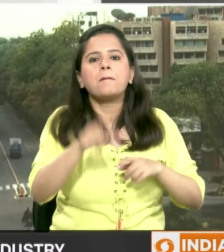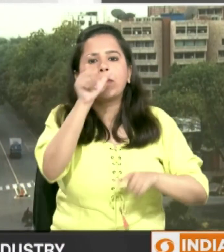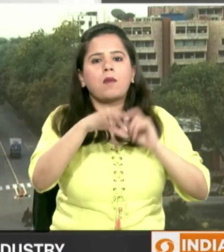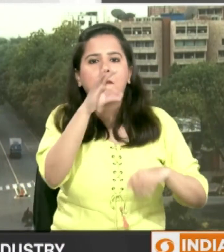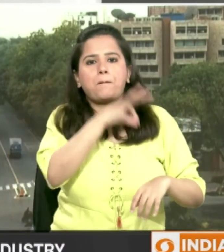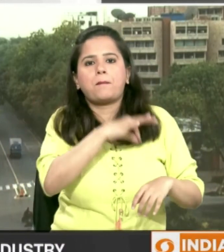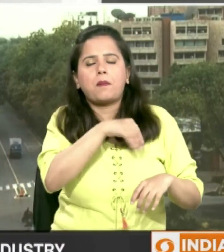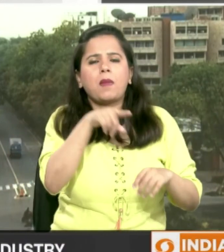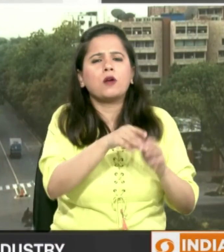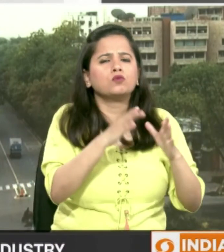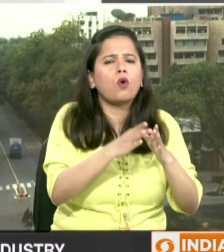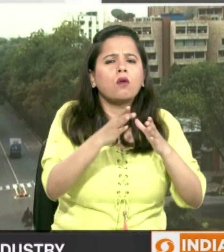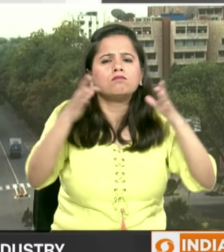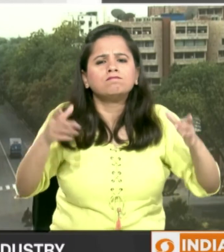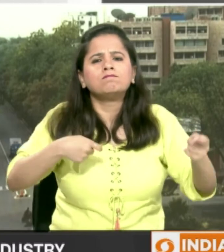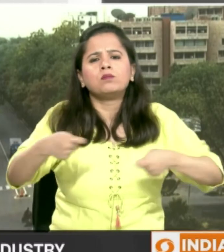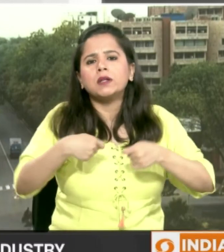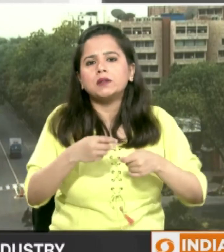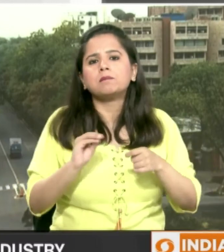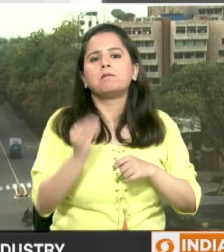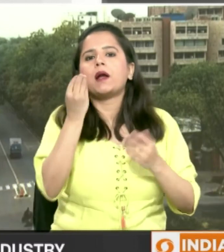small weavers.